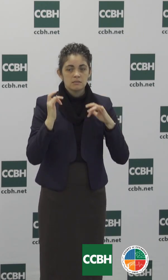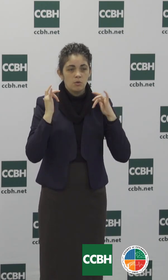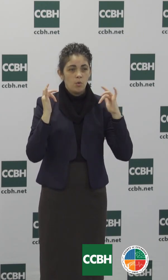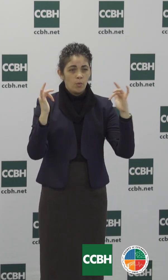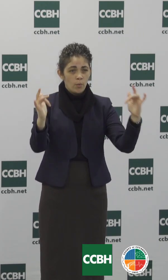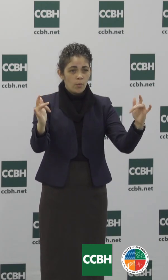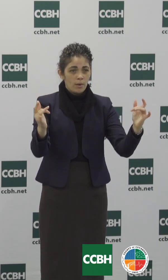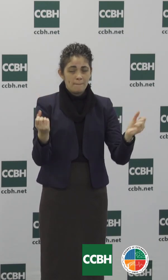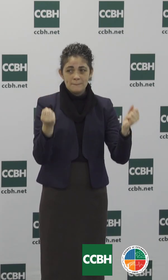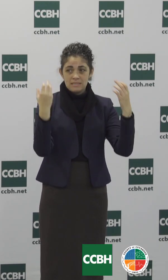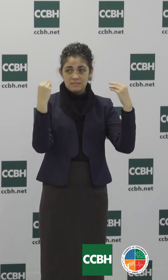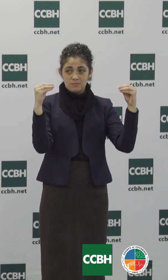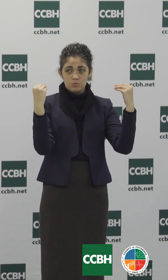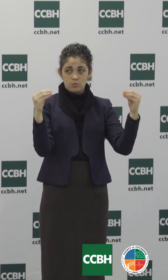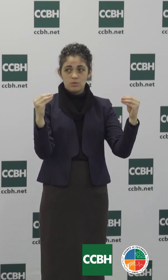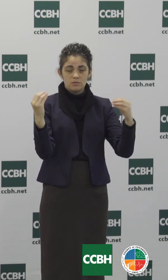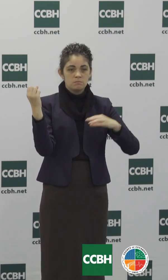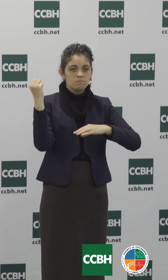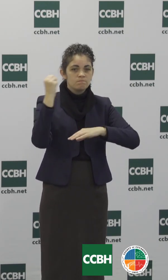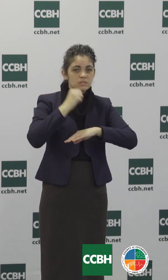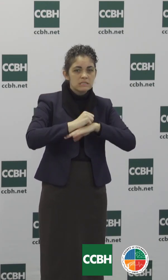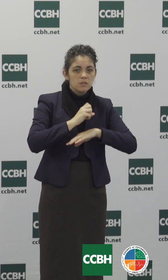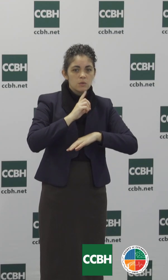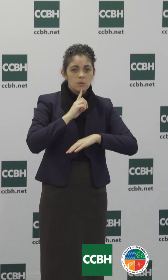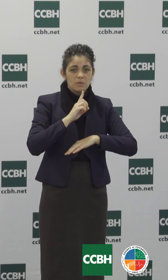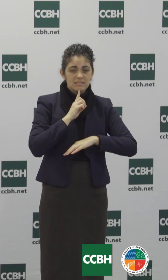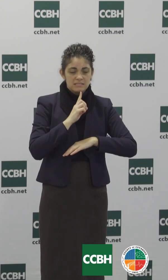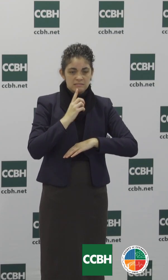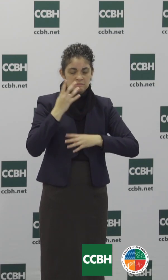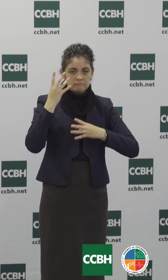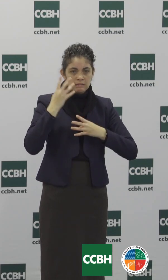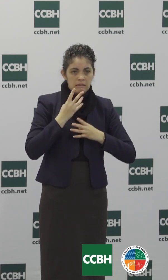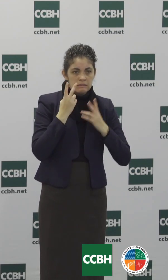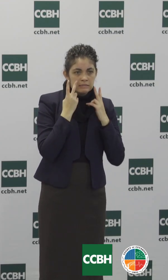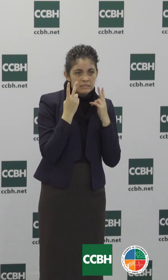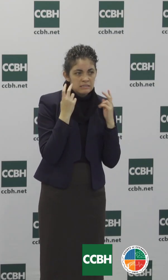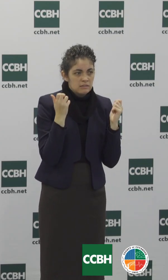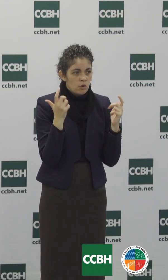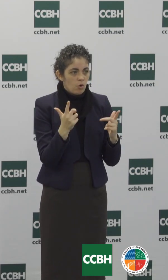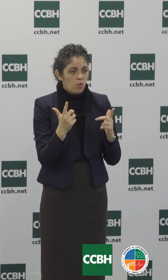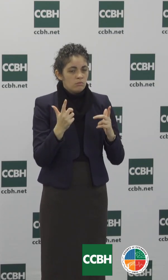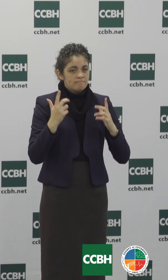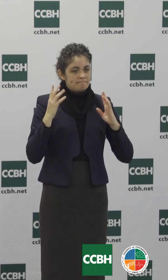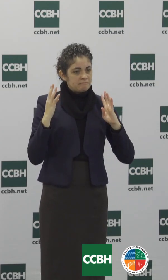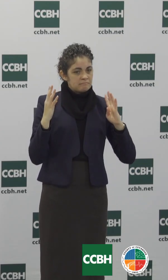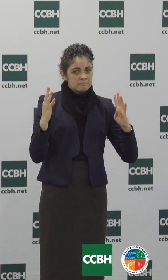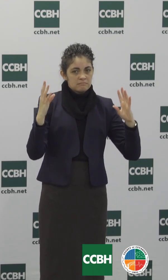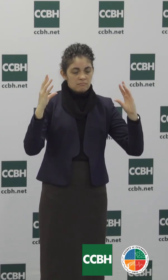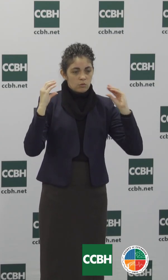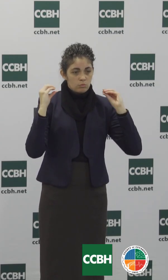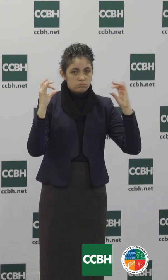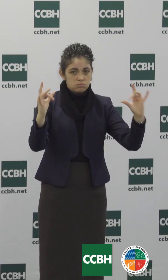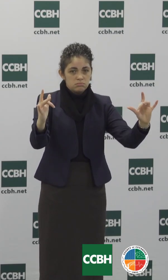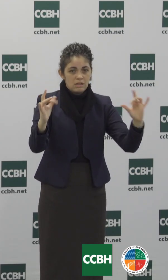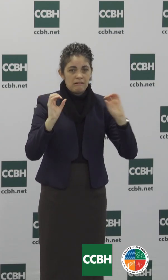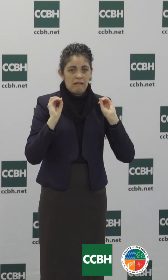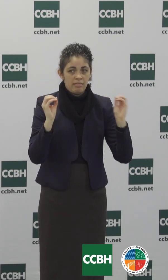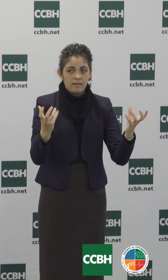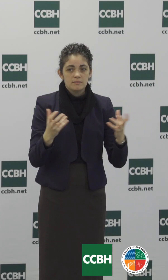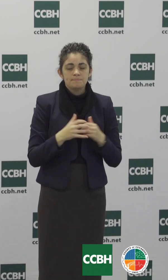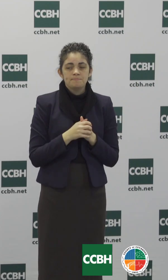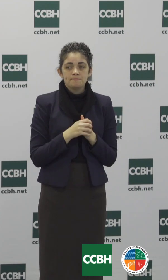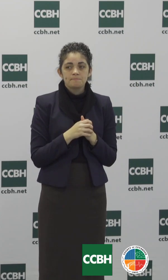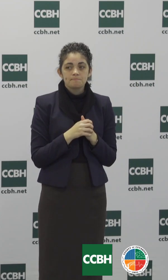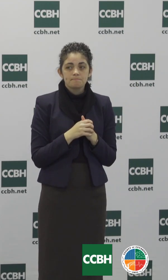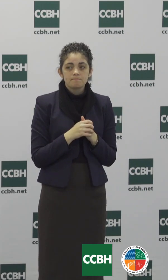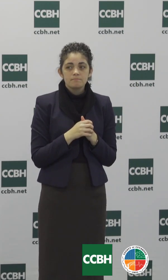Many stores are shuttered. It's eerie to walk around to see the lights out in so many